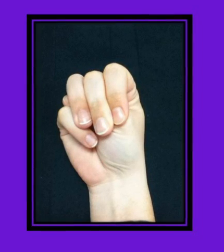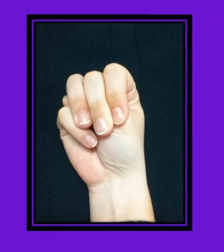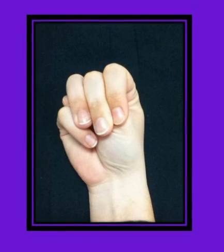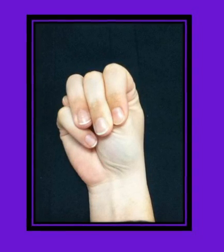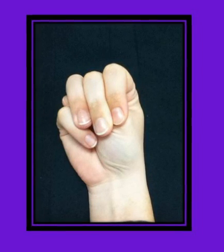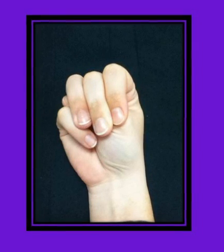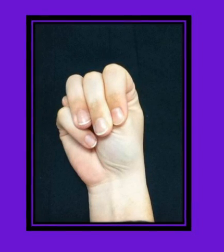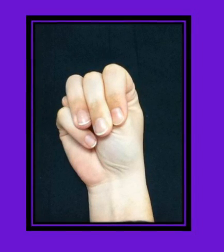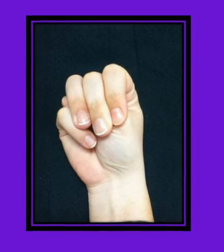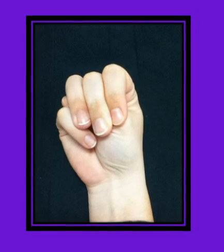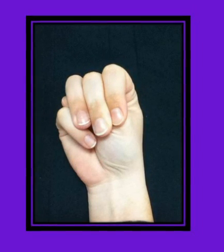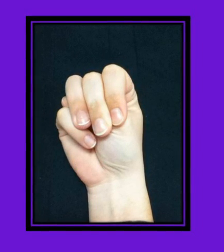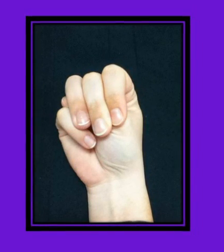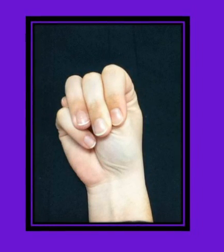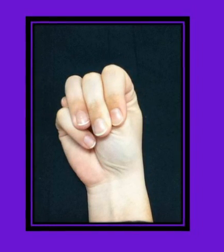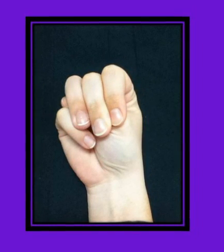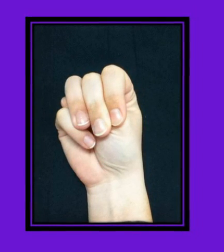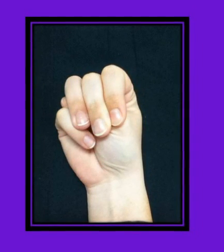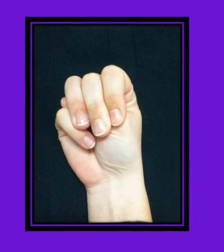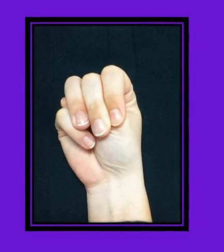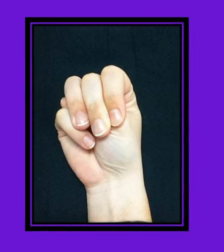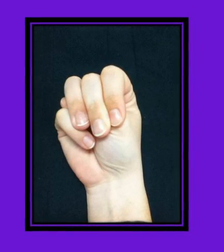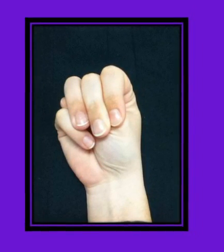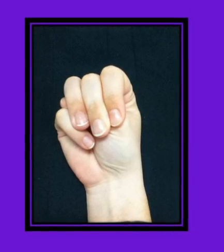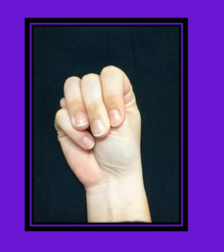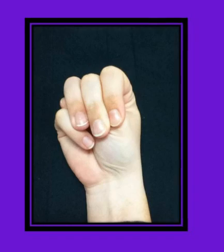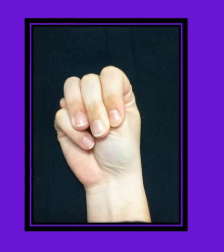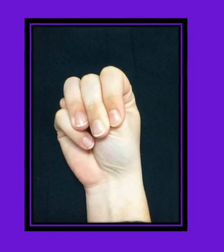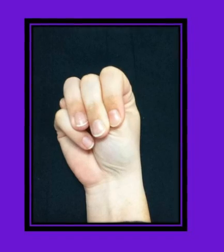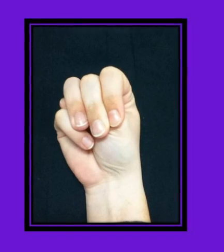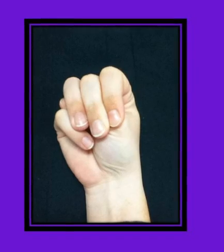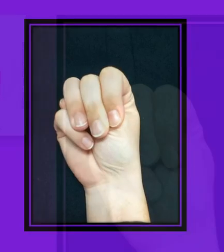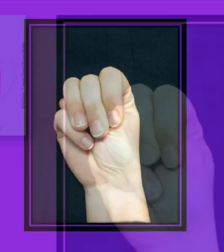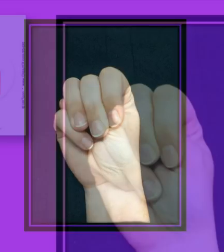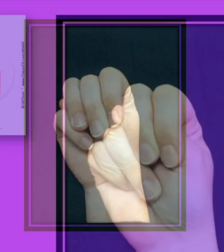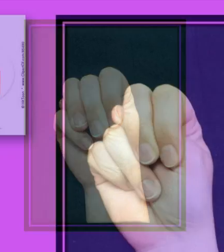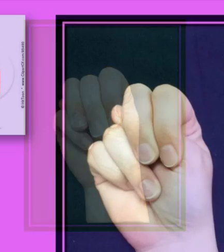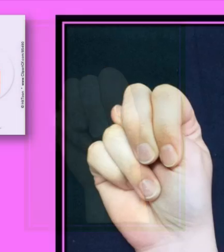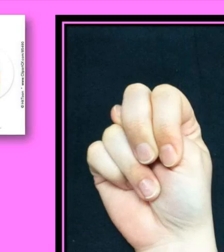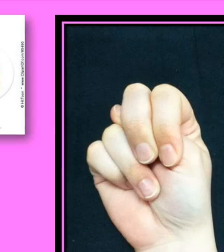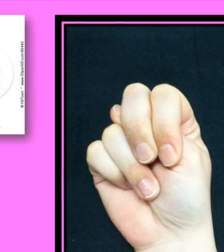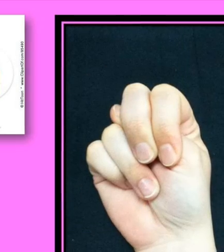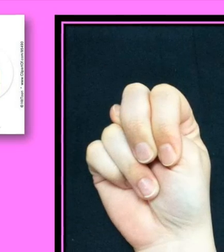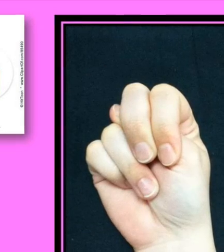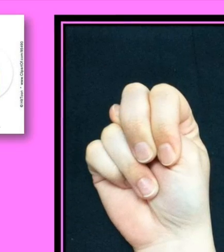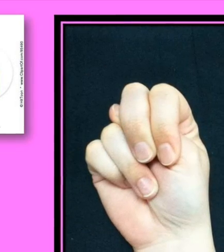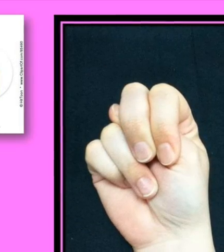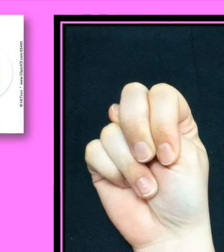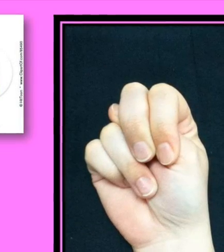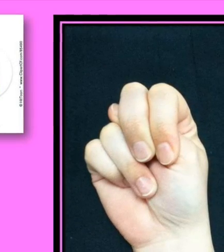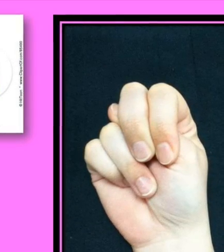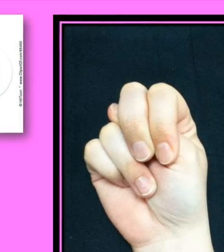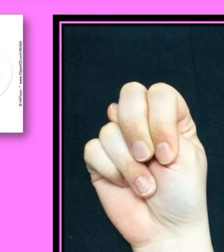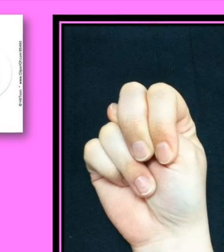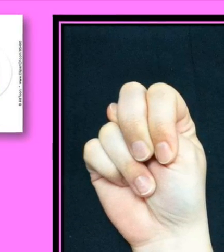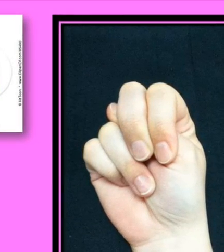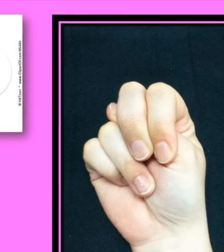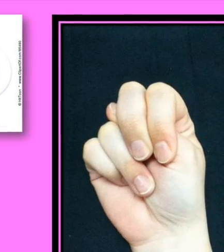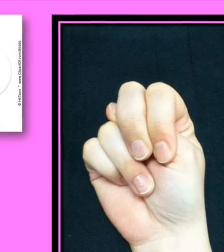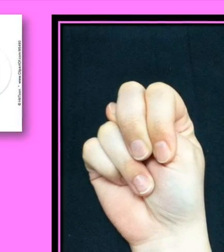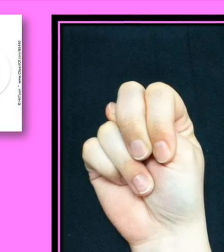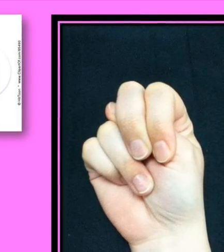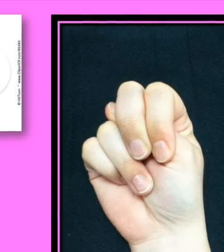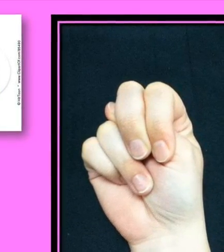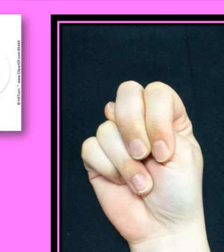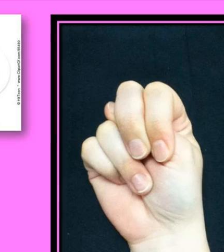tip of your thumb can be seen between your ring and pinky finger. N is for nurse. The